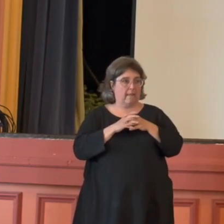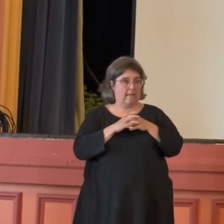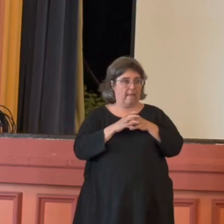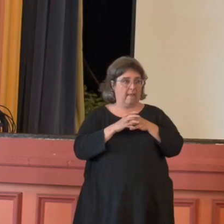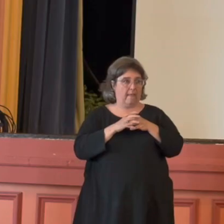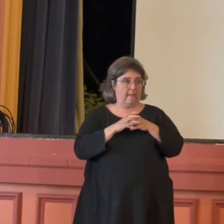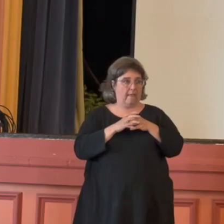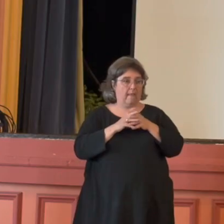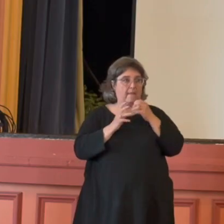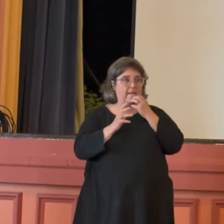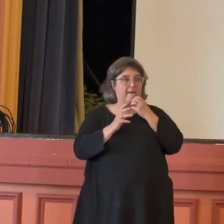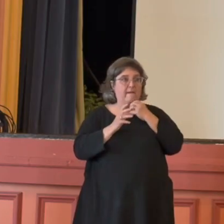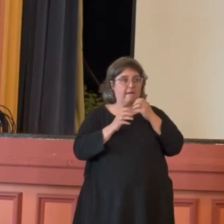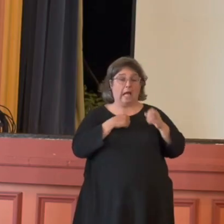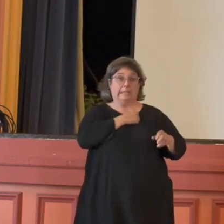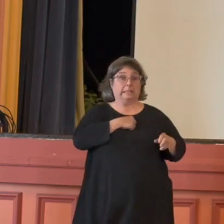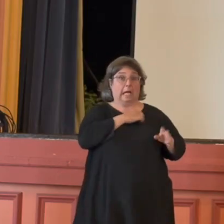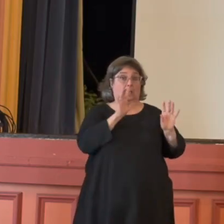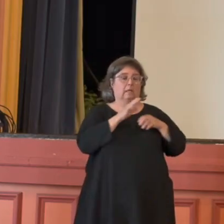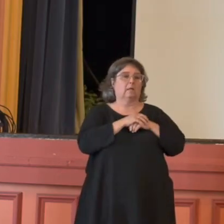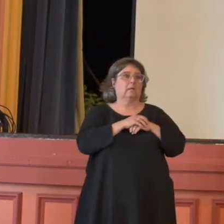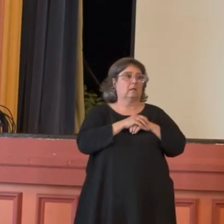our area, because of